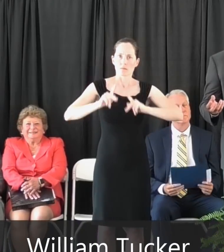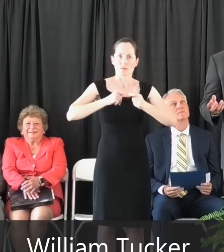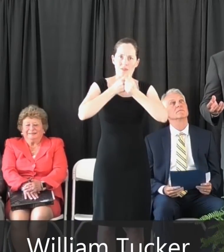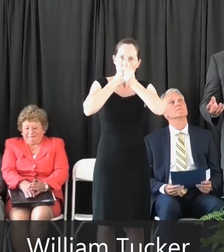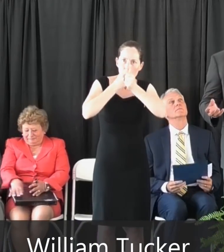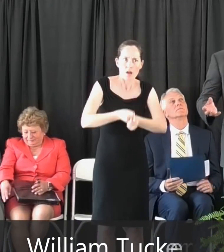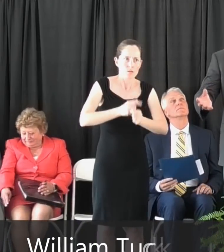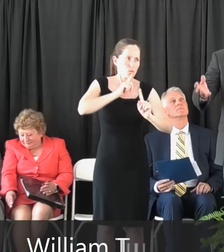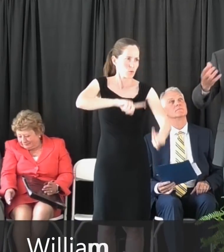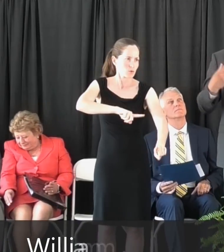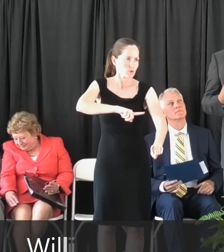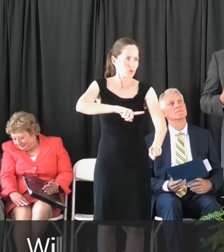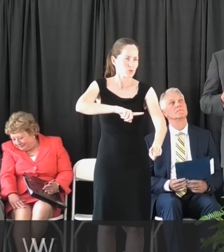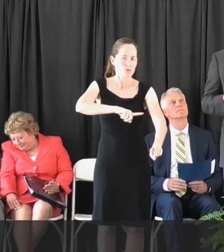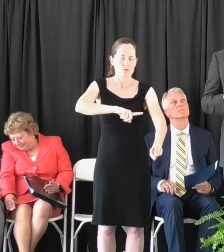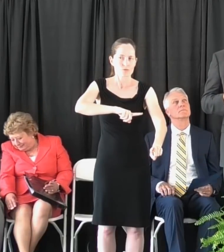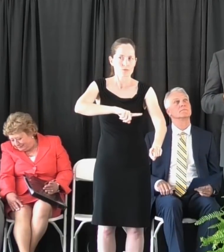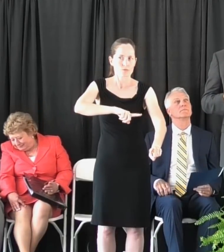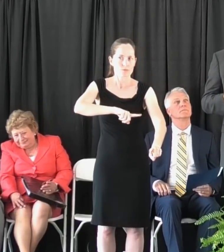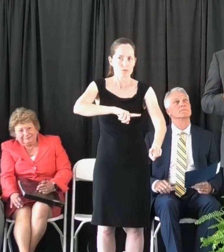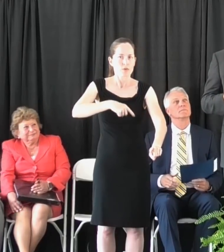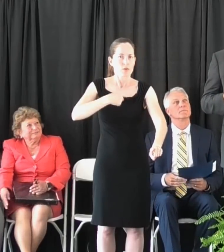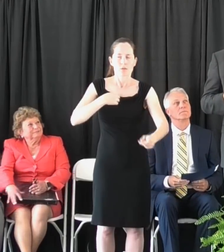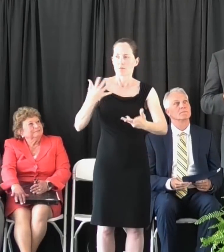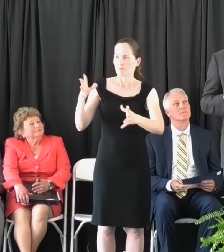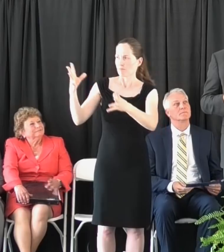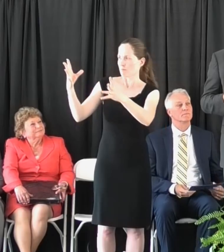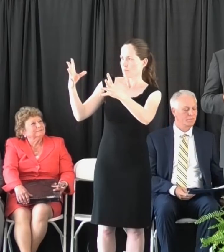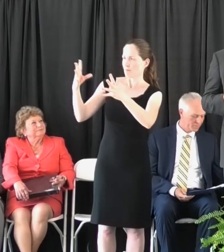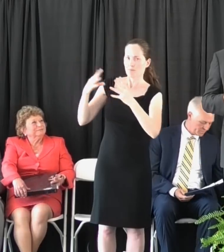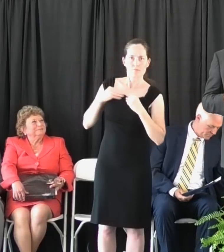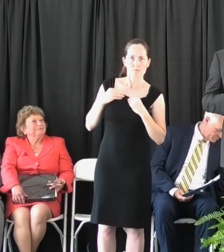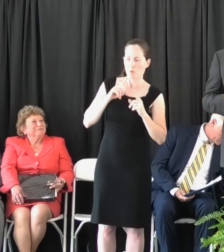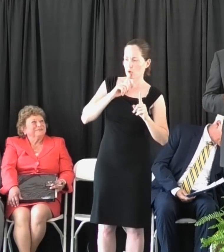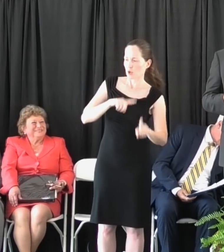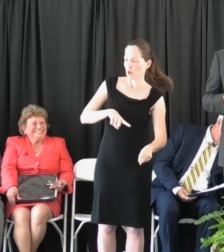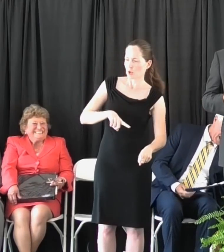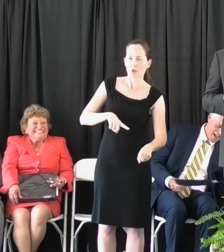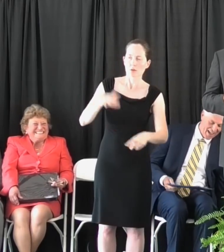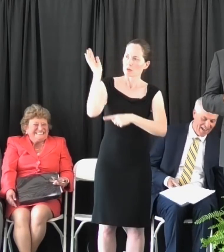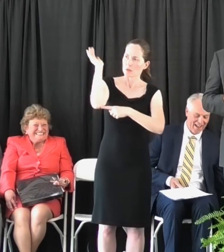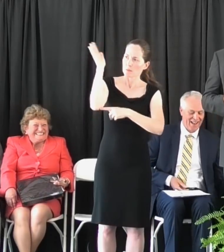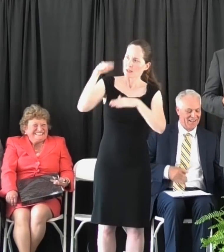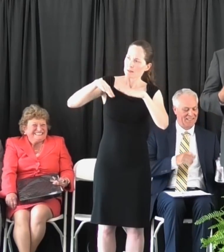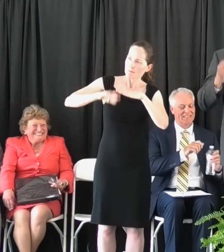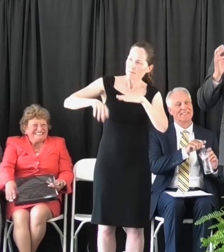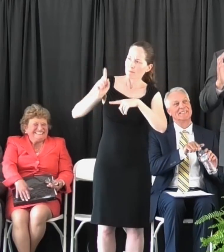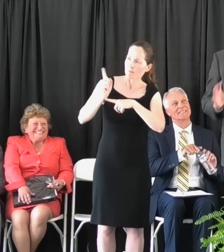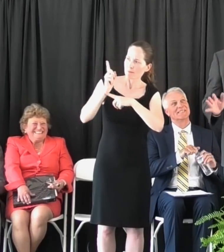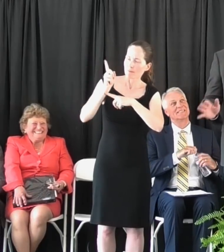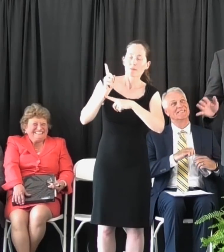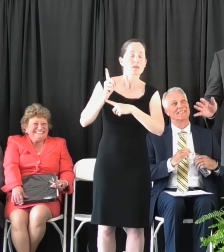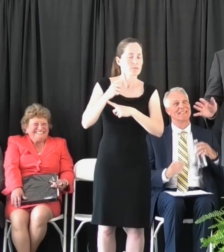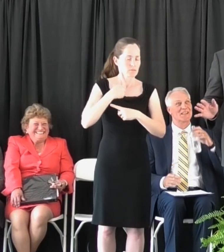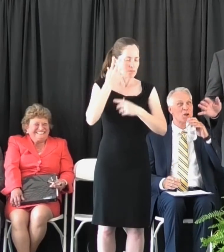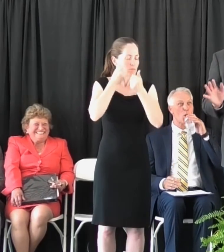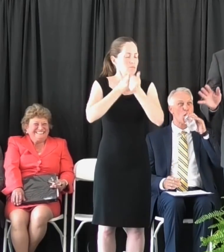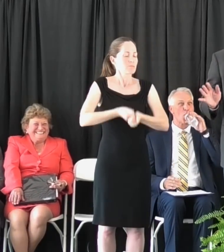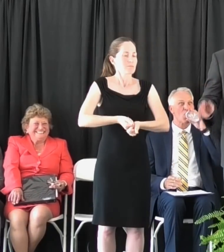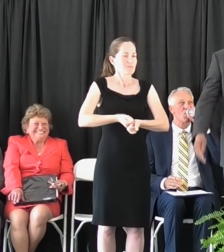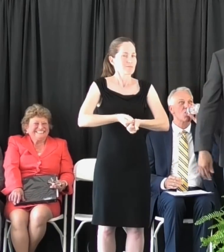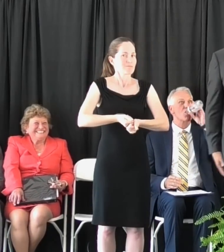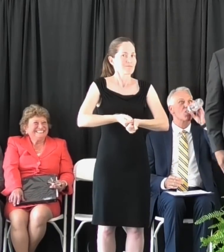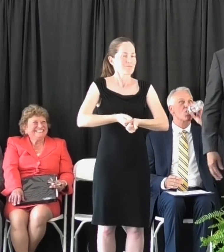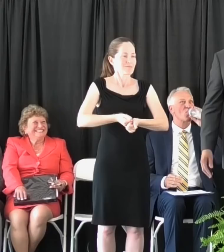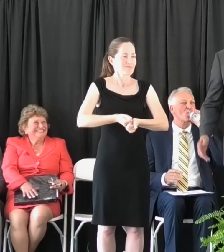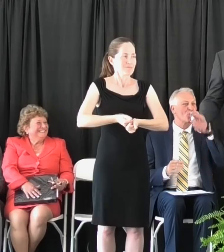orders. I received an order, says keep your speech to 1 minute. And I will comply. Let me